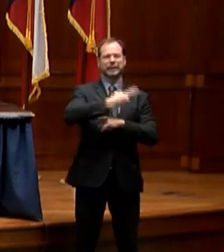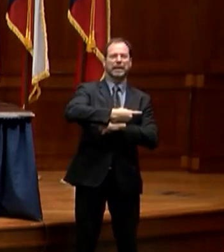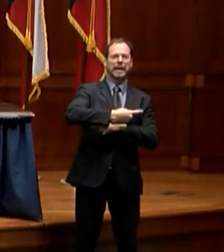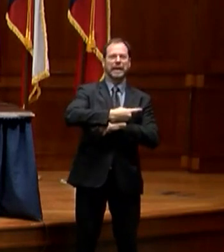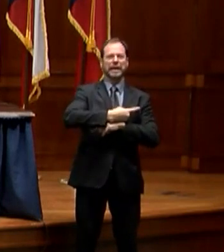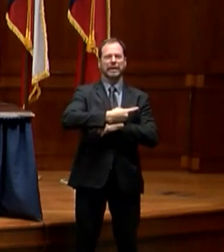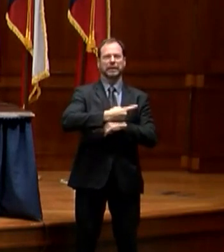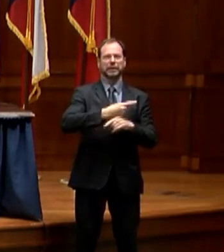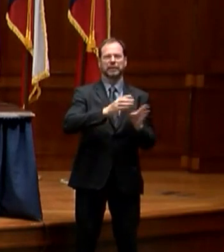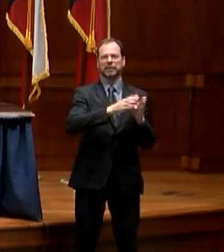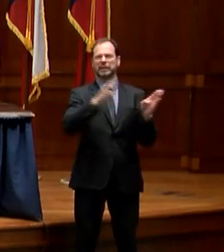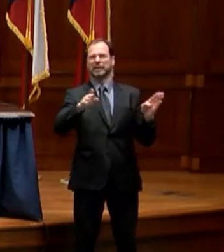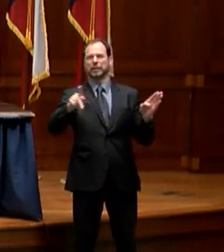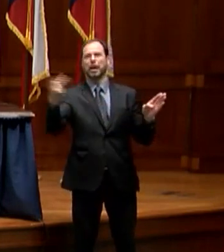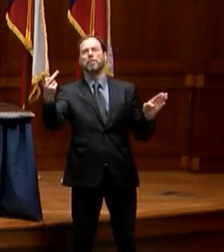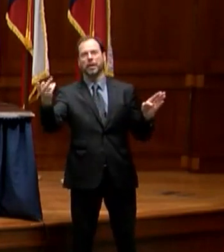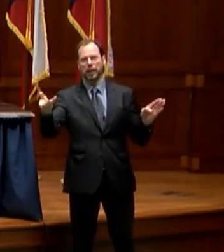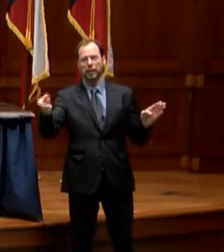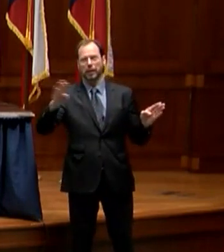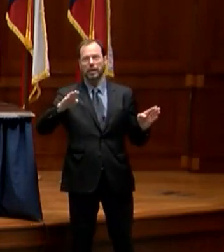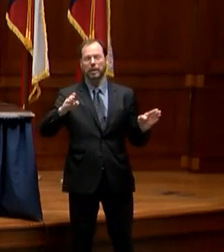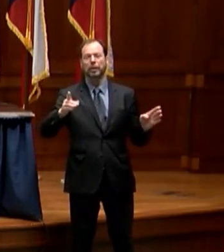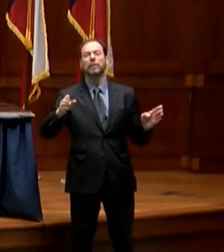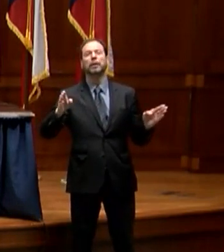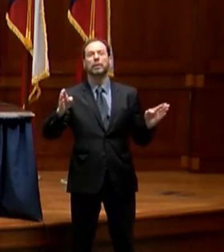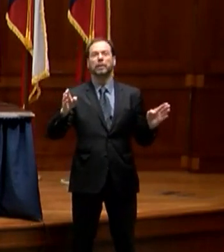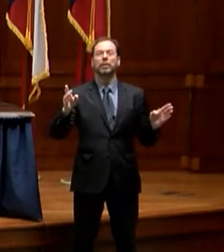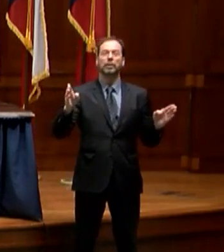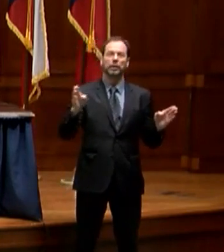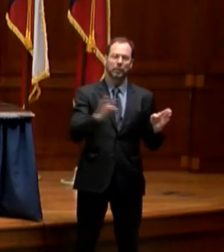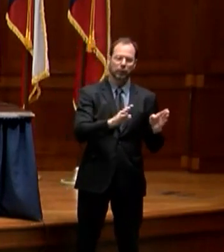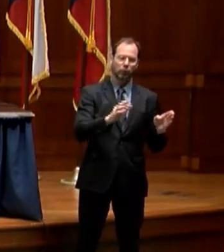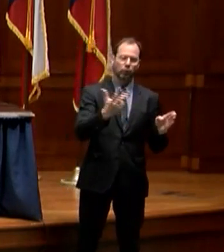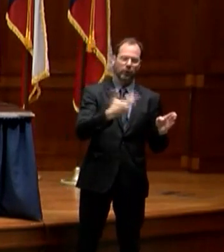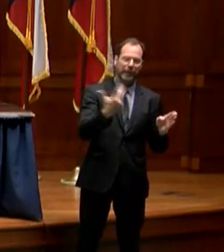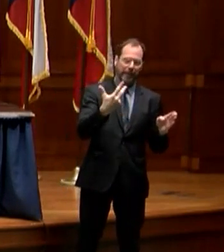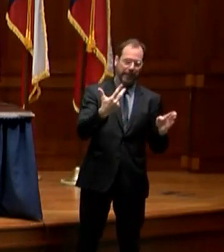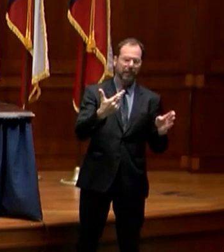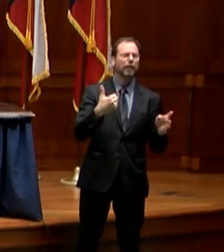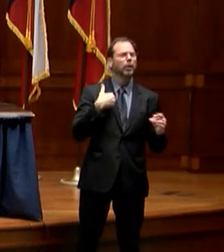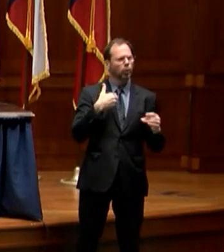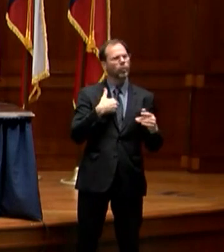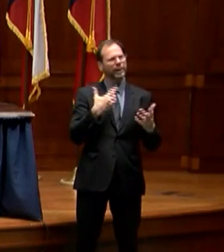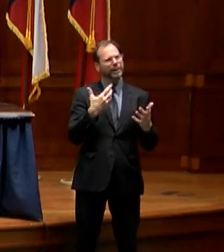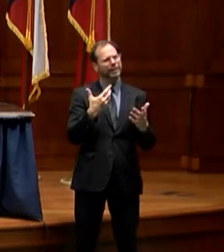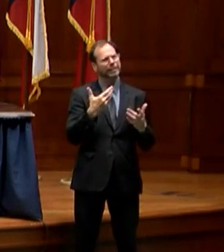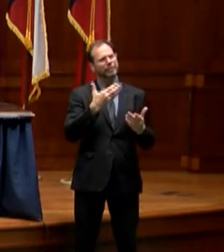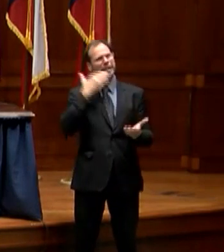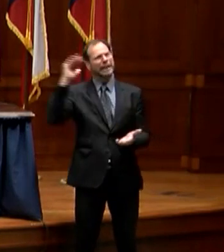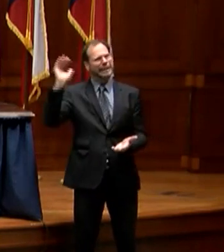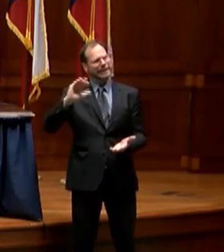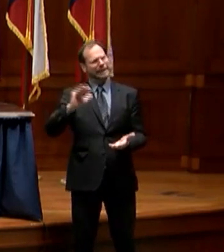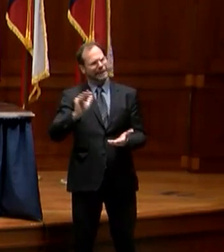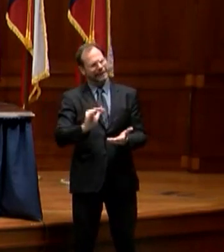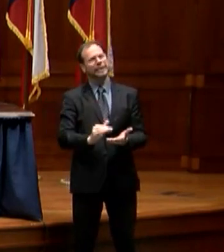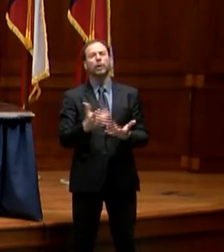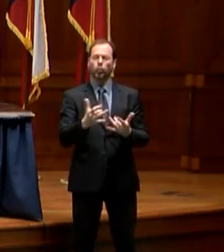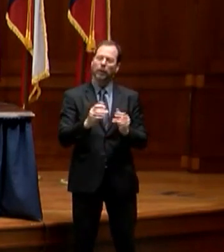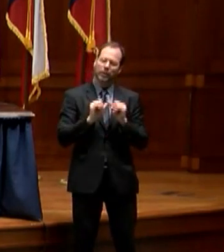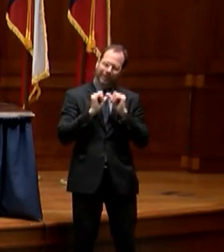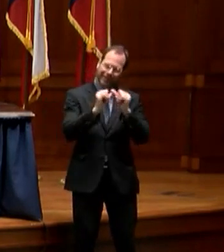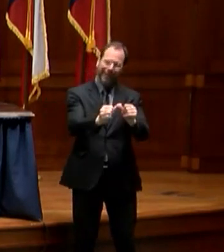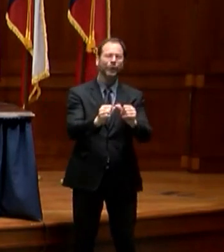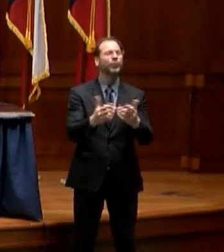from starting out closer to 2 to 3 days. So we're making progress, but I'd like to see that progress